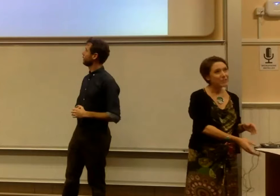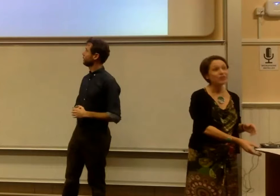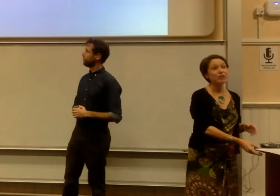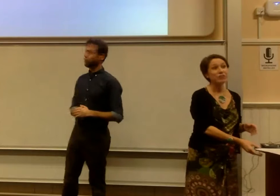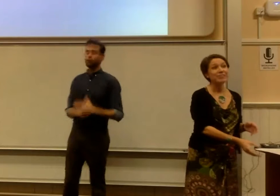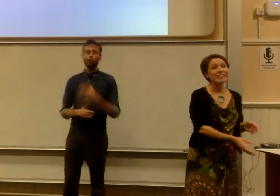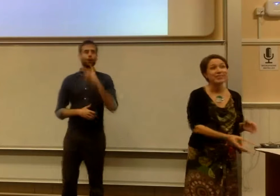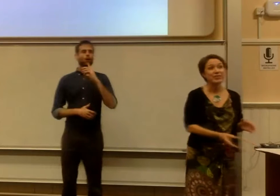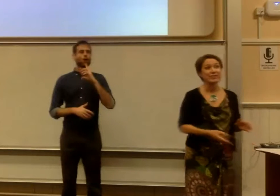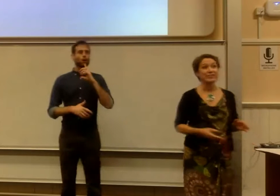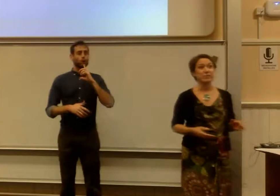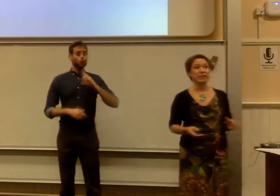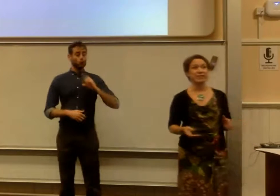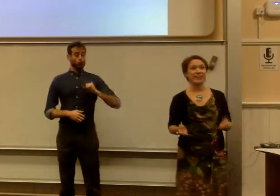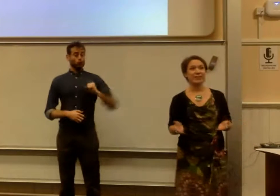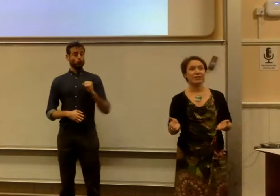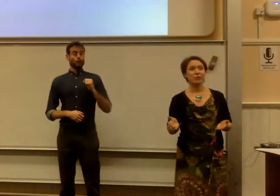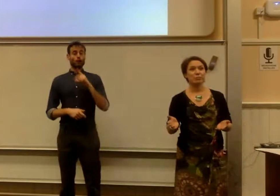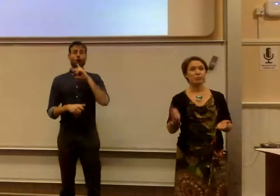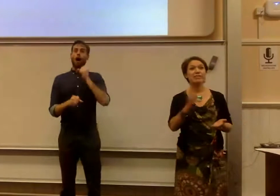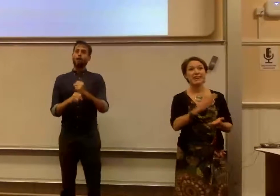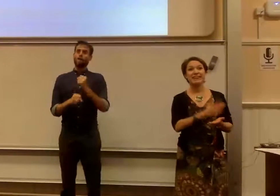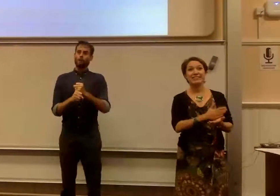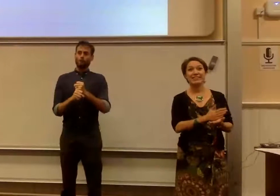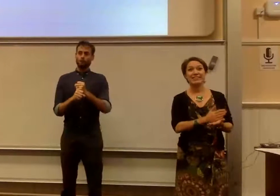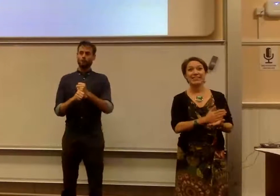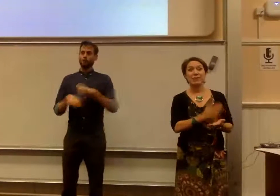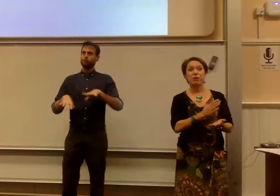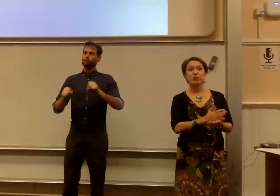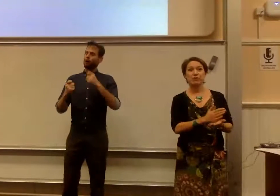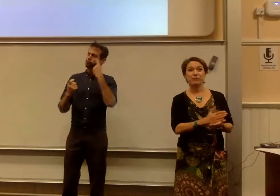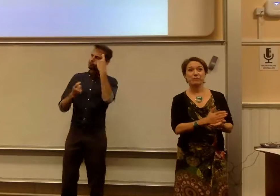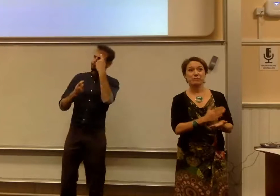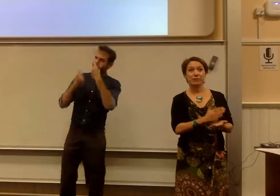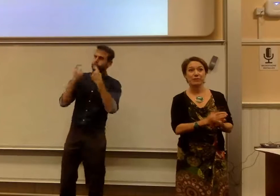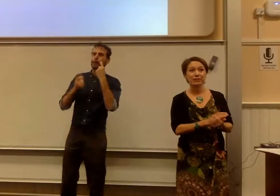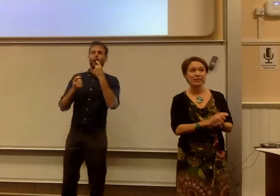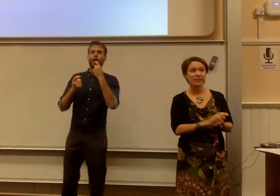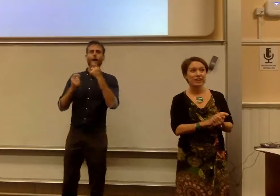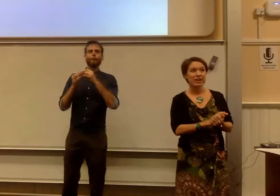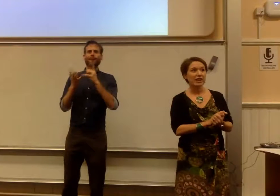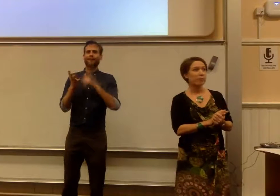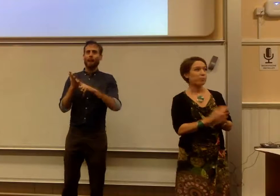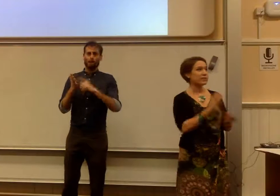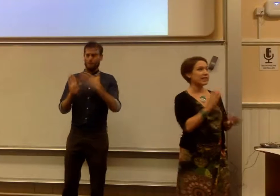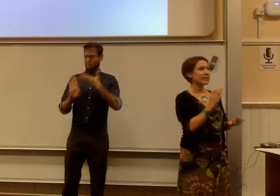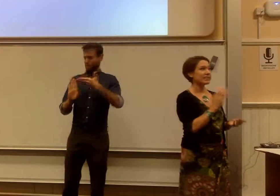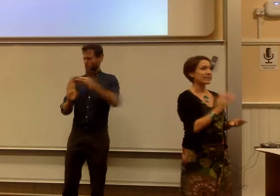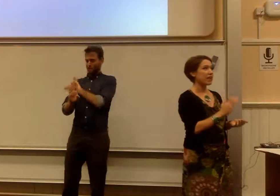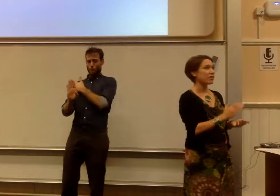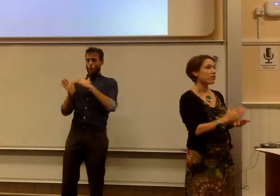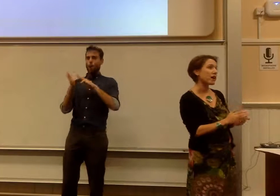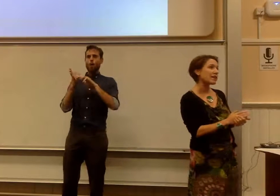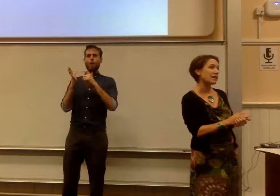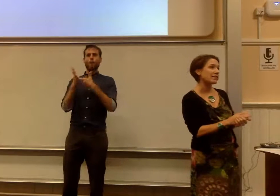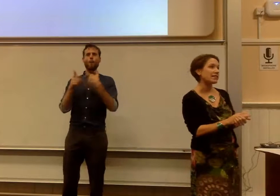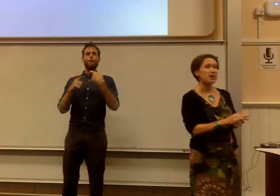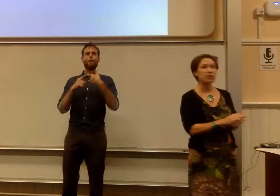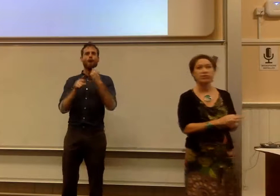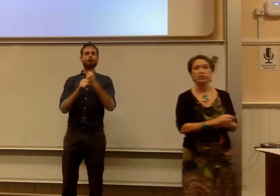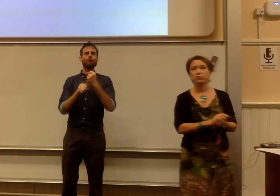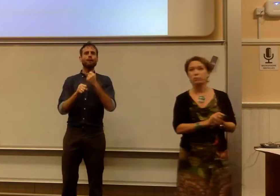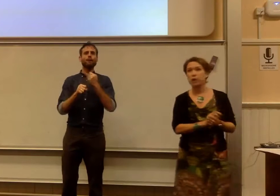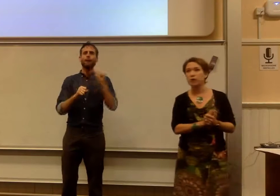The Scottish Government's interest in BSL predates Mark Griffin's bill. It predates Cathy